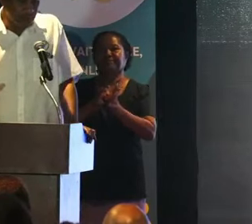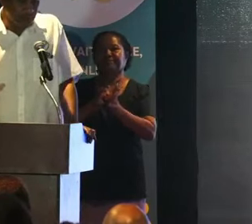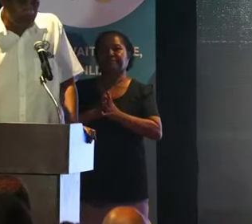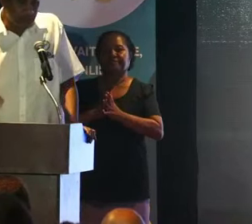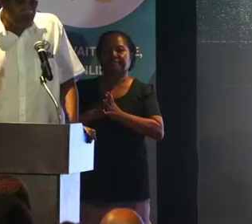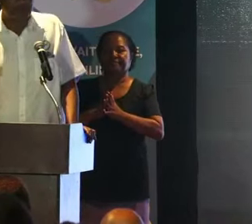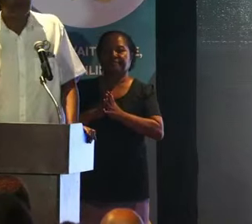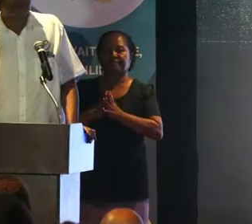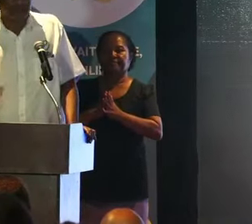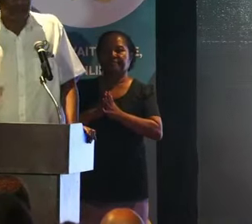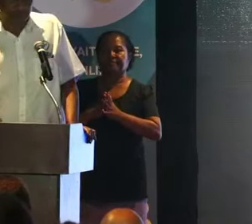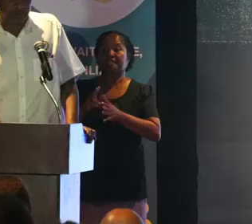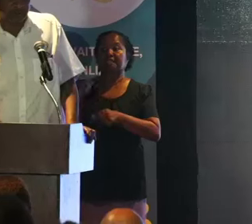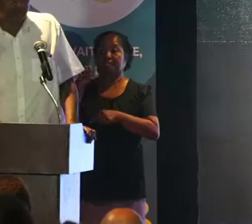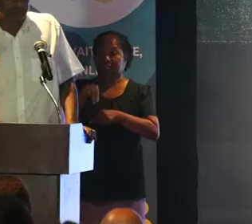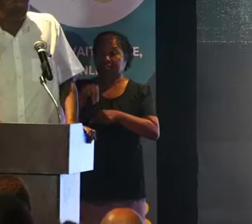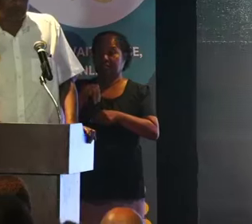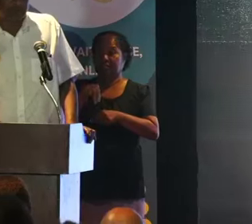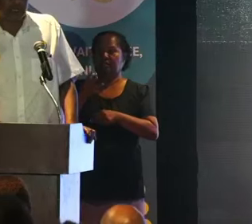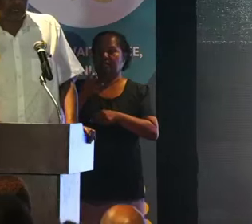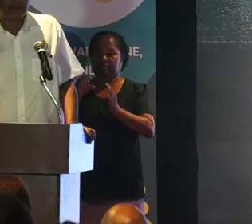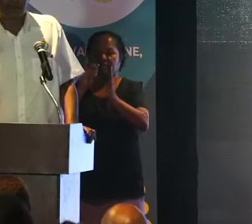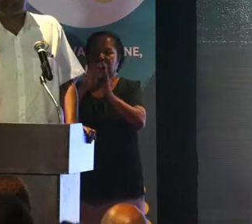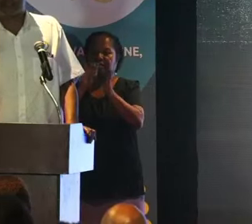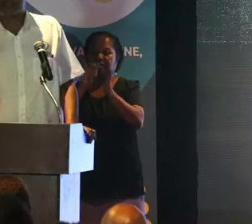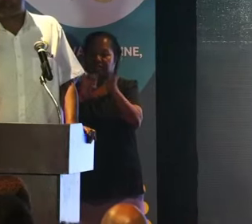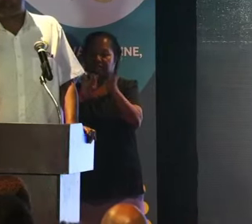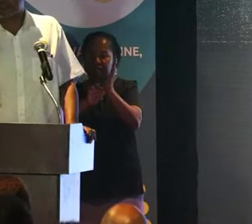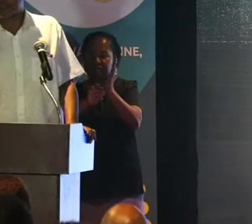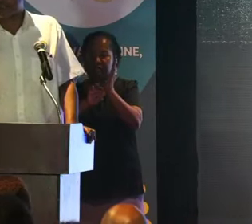So you need to have a constitution.